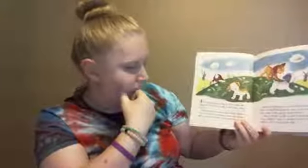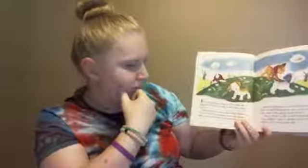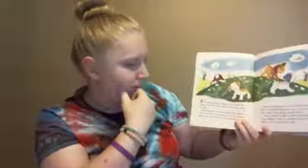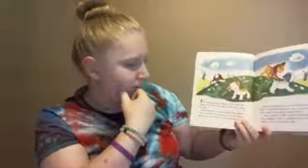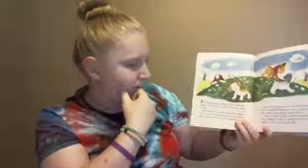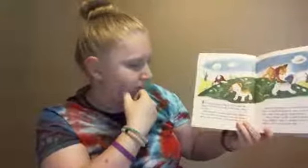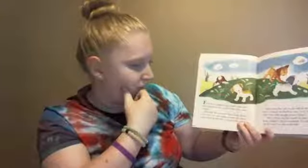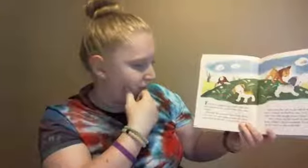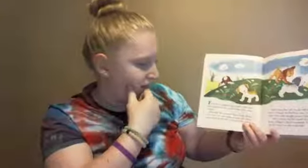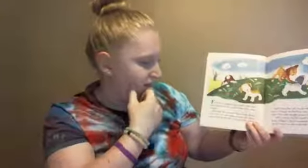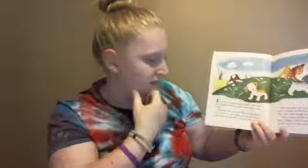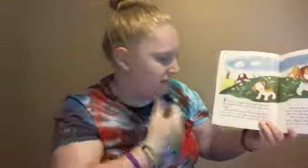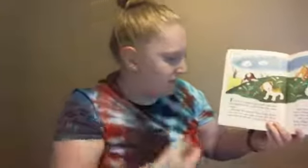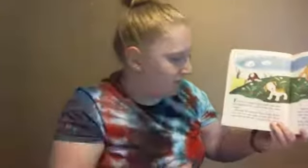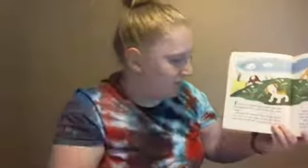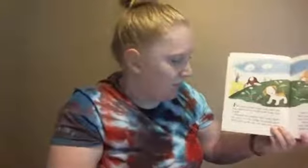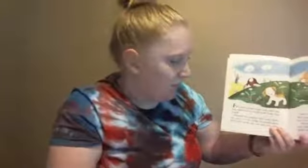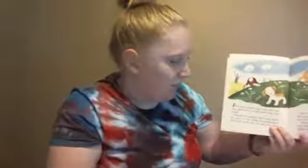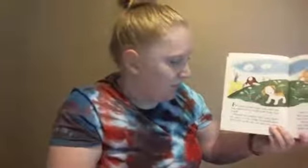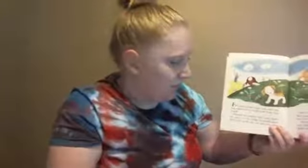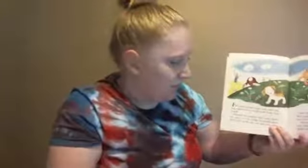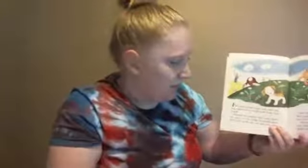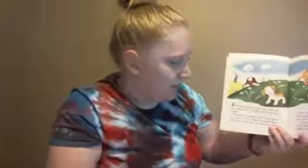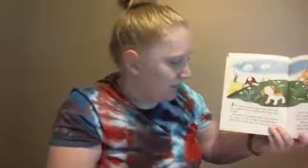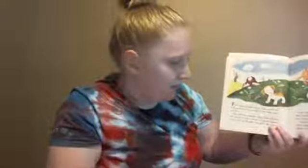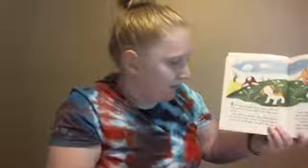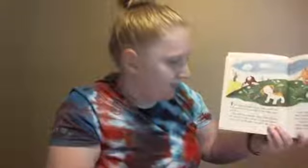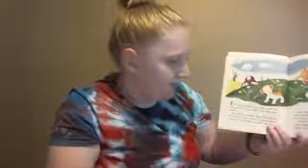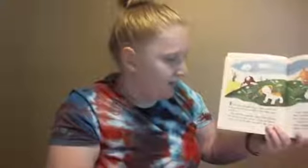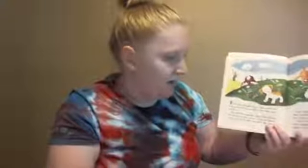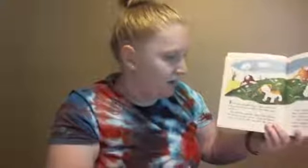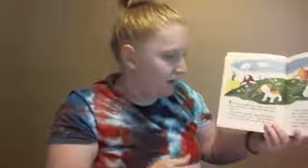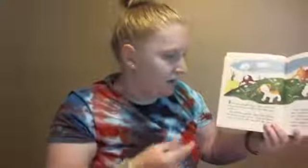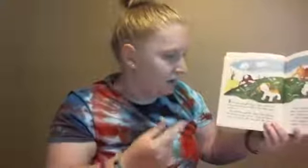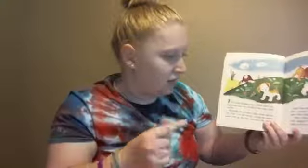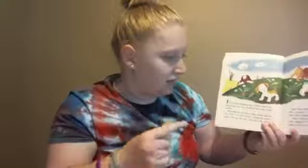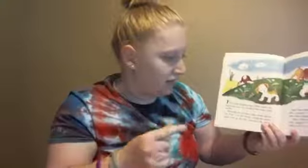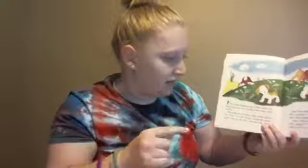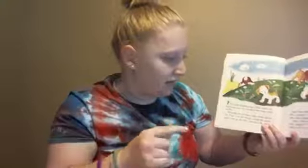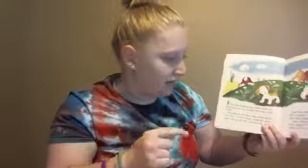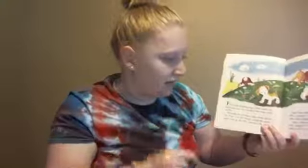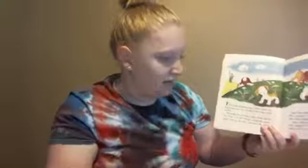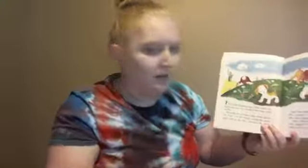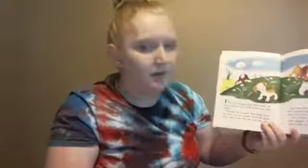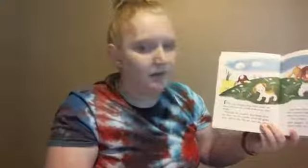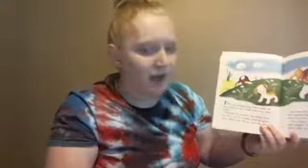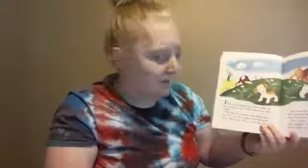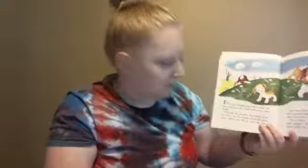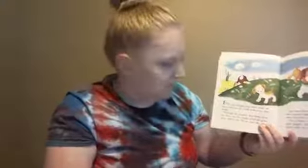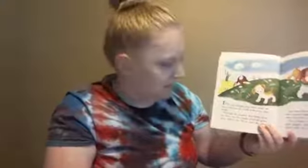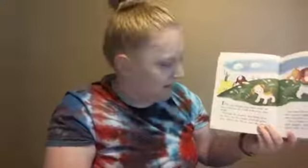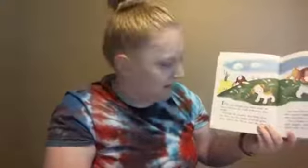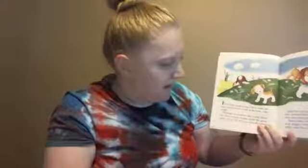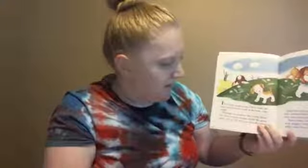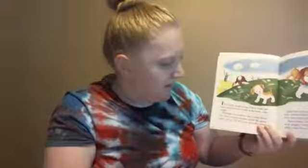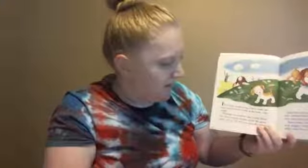Through the meadow they went, down the road, over the bridge, across the green grass, and up the